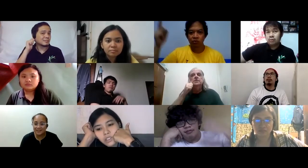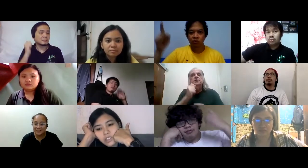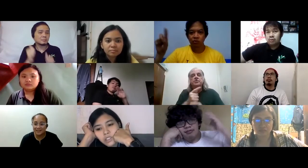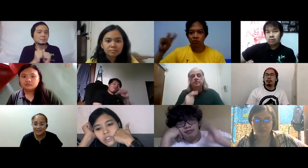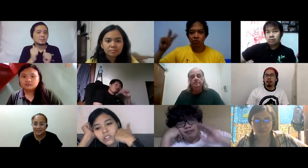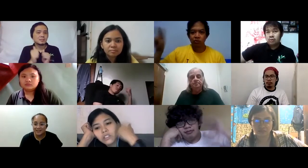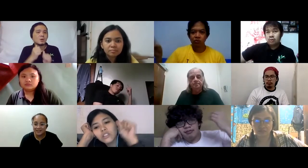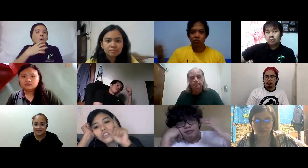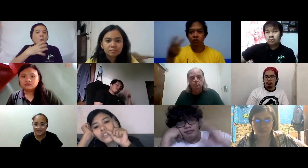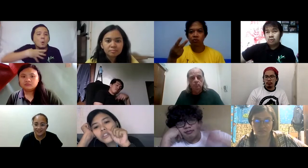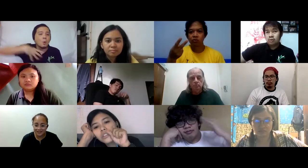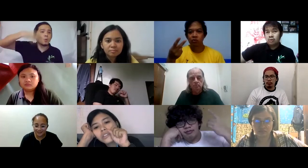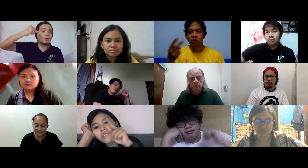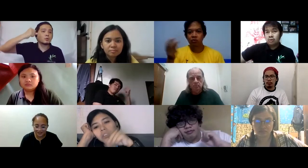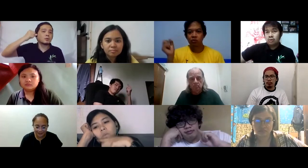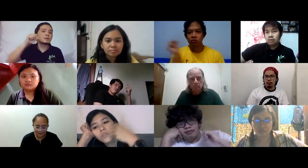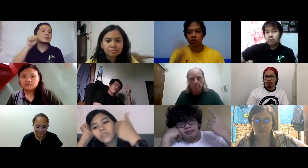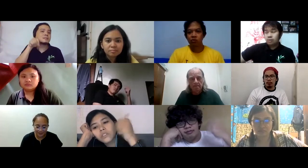older sister.